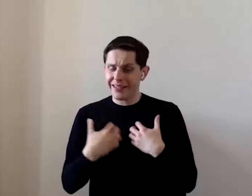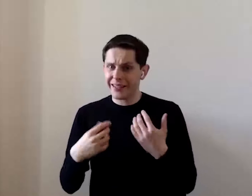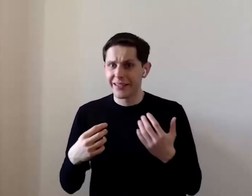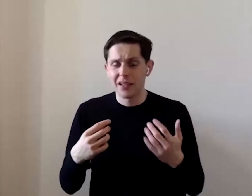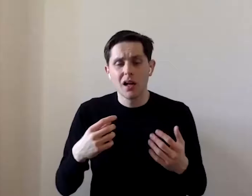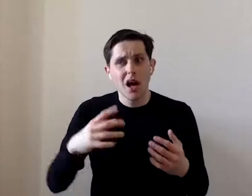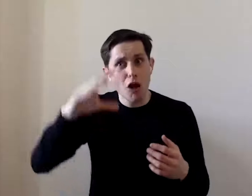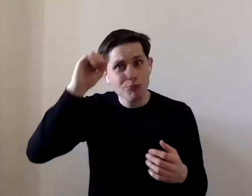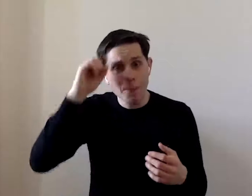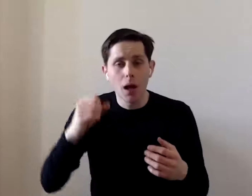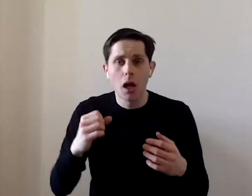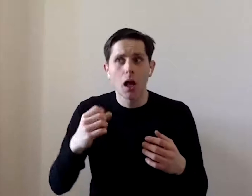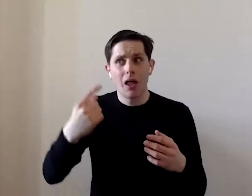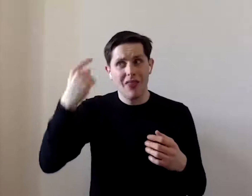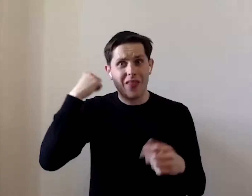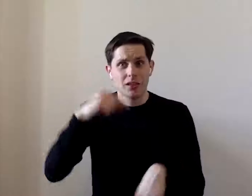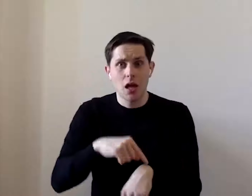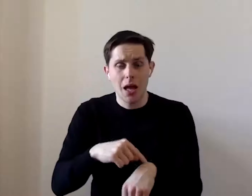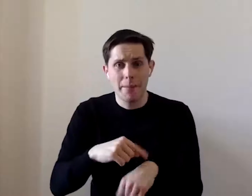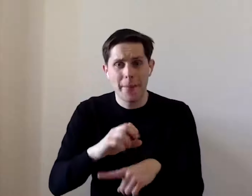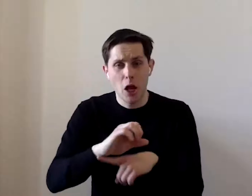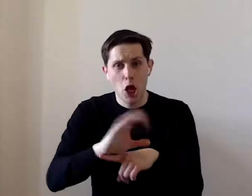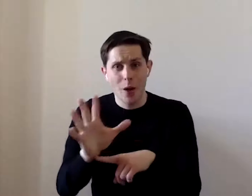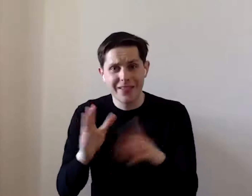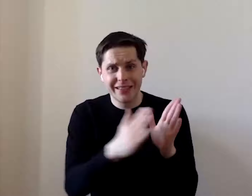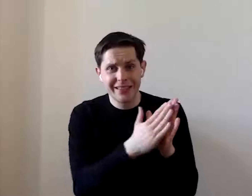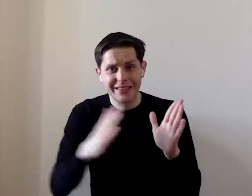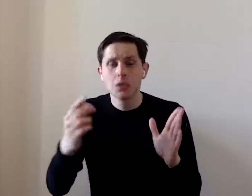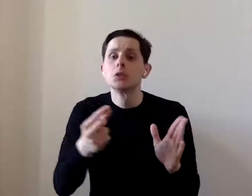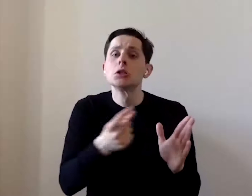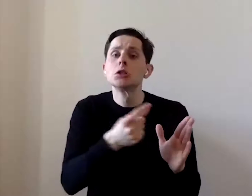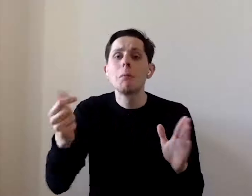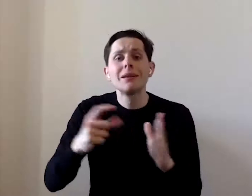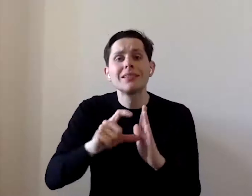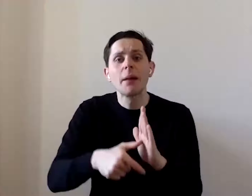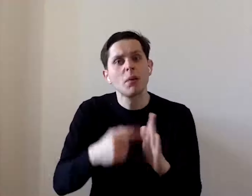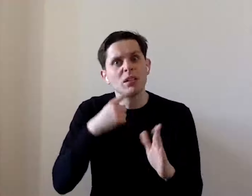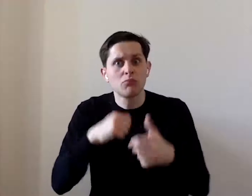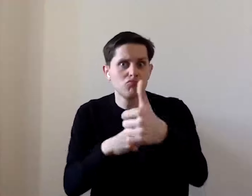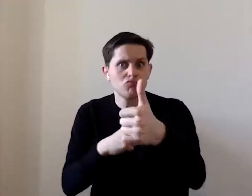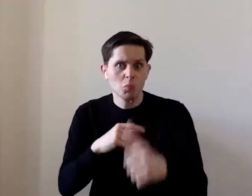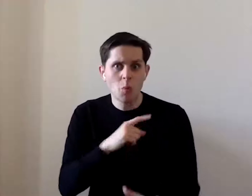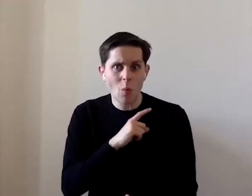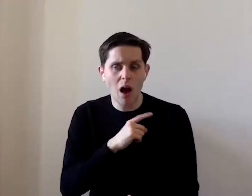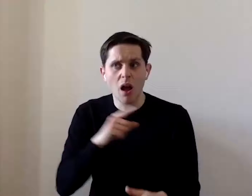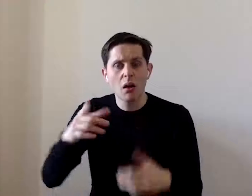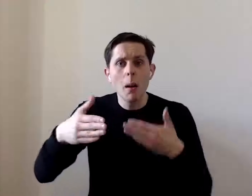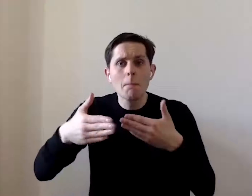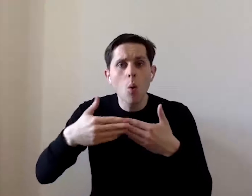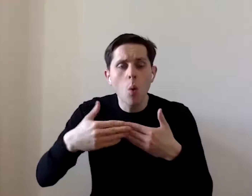I think it's a really interesting point because I know a lot of disabled people found the pandemic to be a really good thing, obviously not the